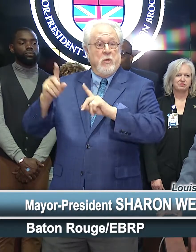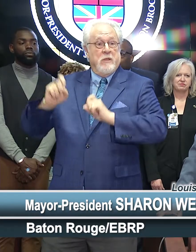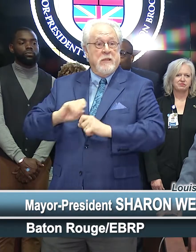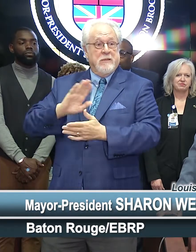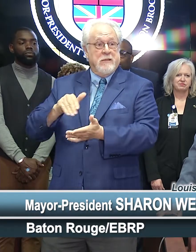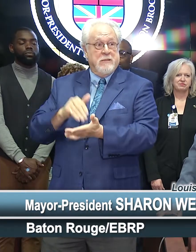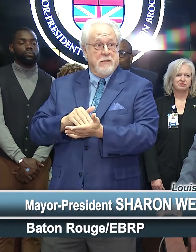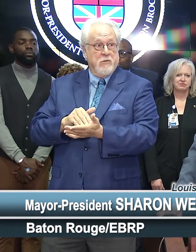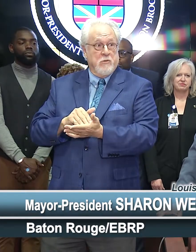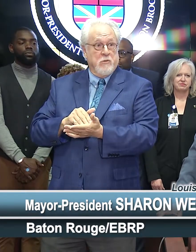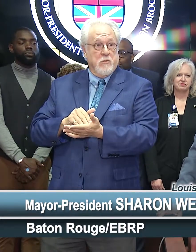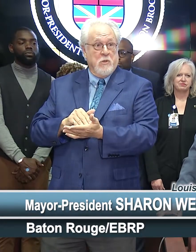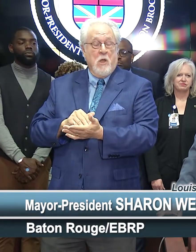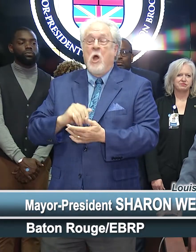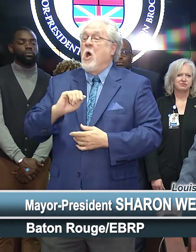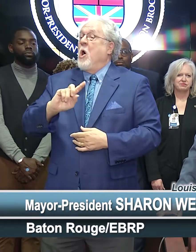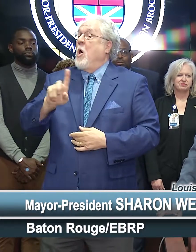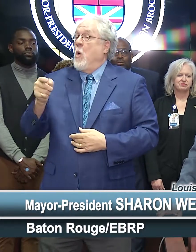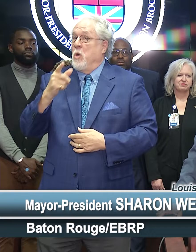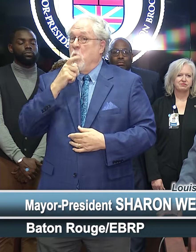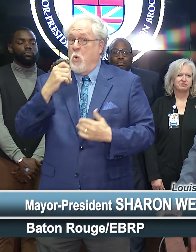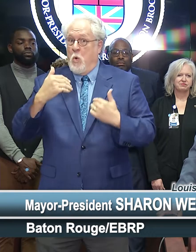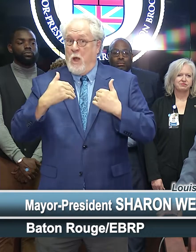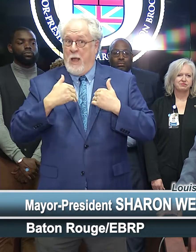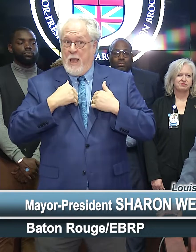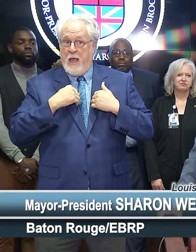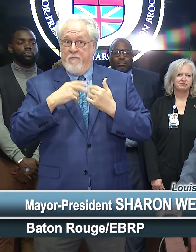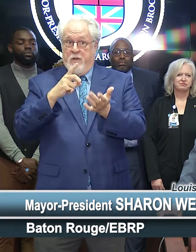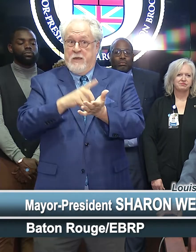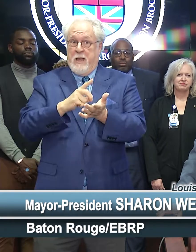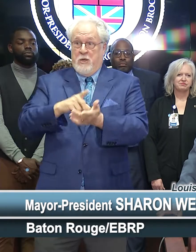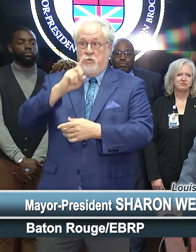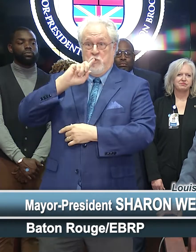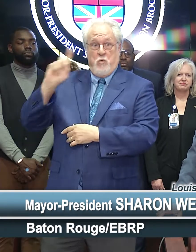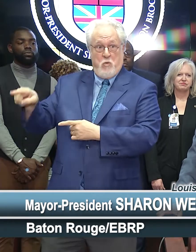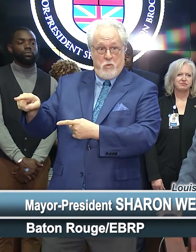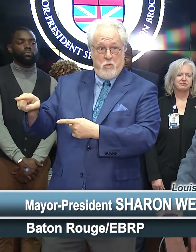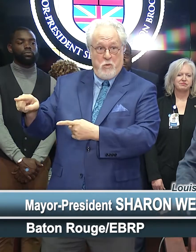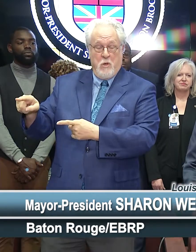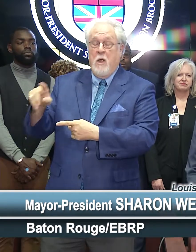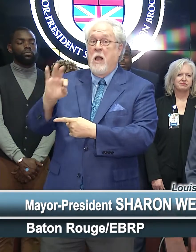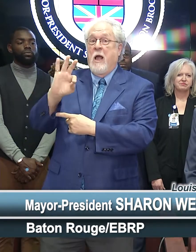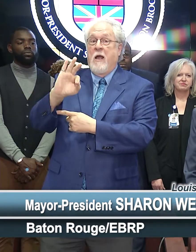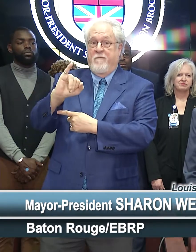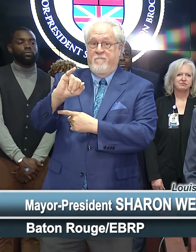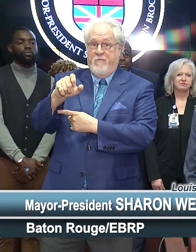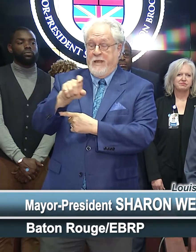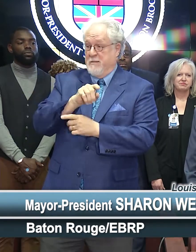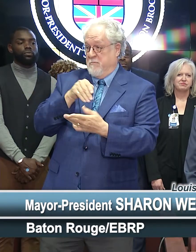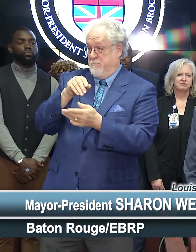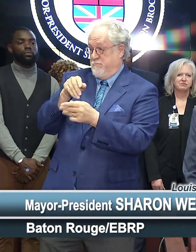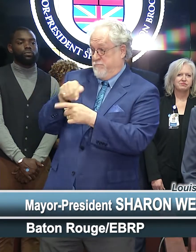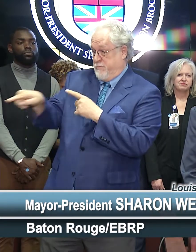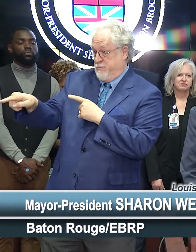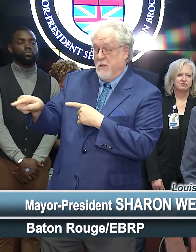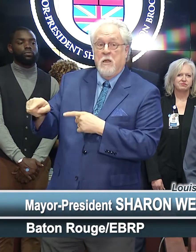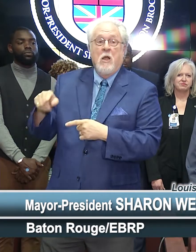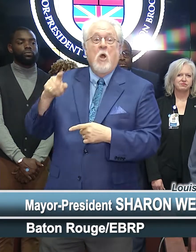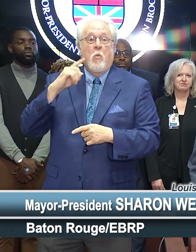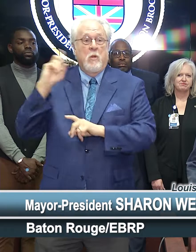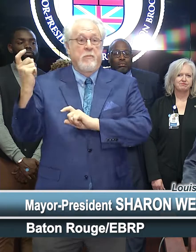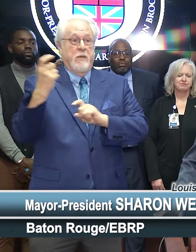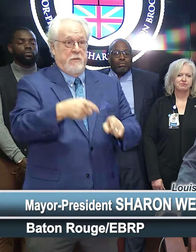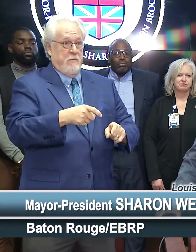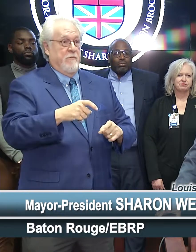testing center. Only patients with a provider order faxed to the testing center will be